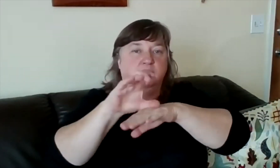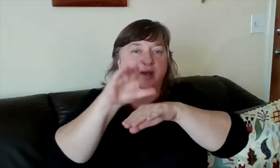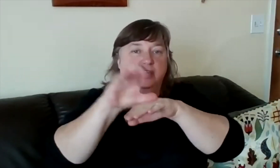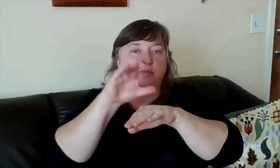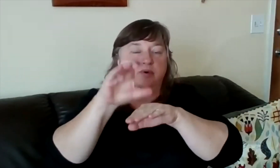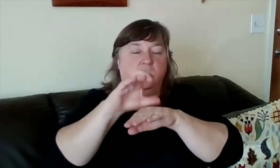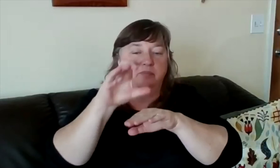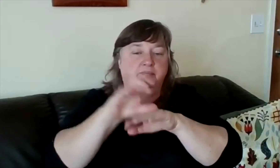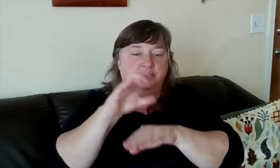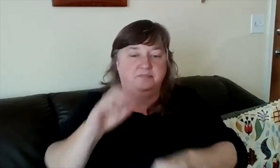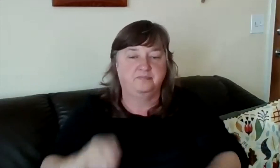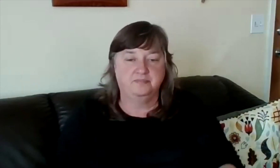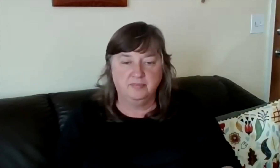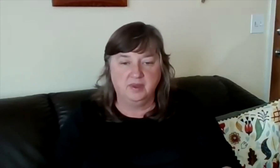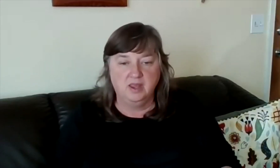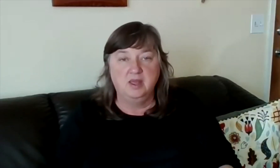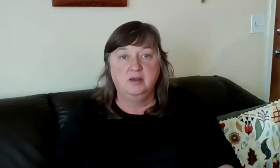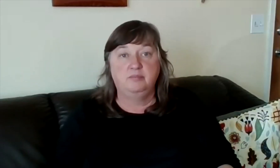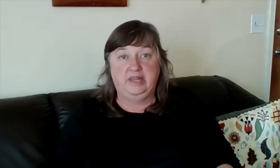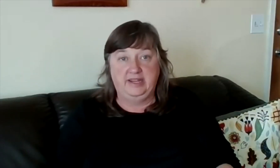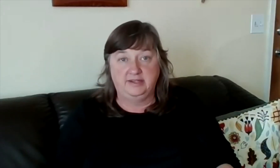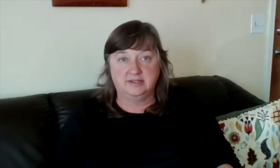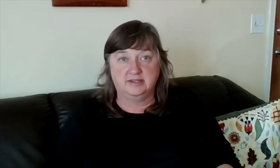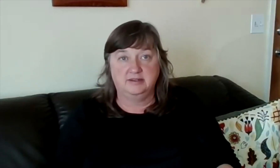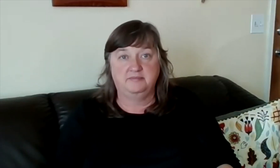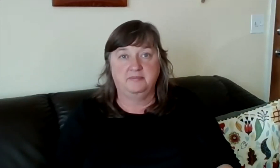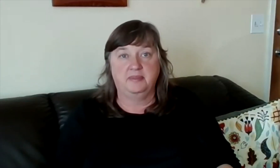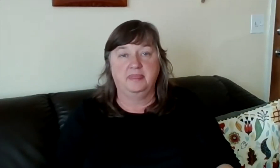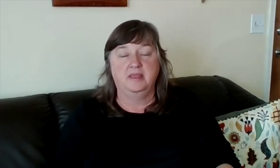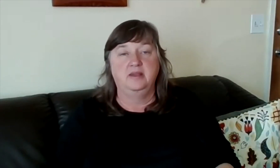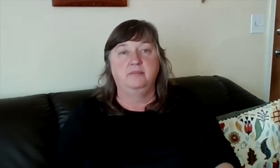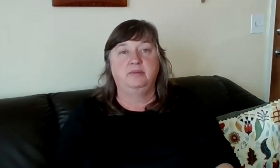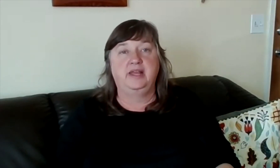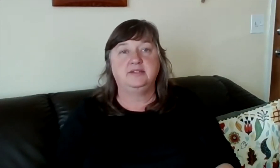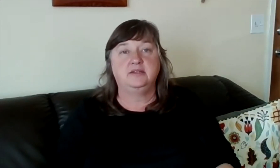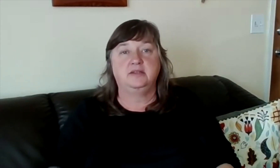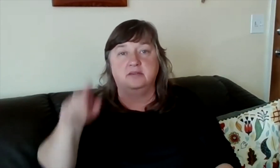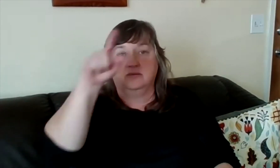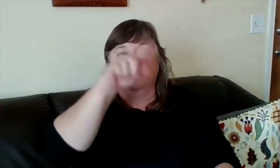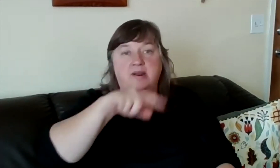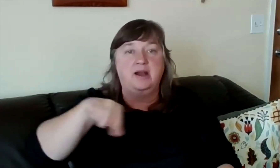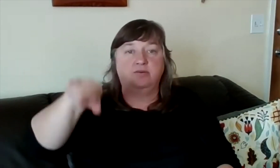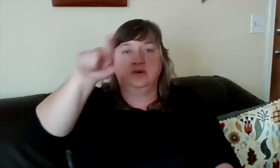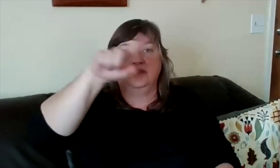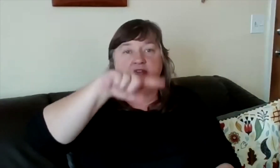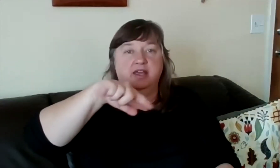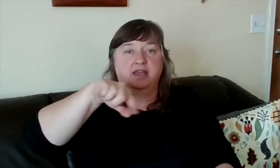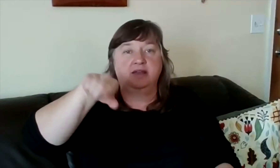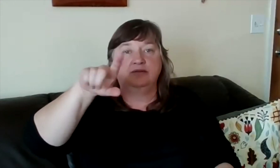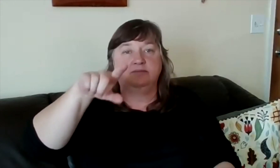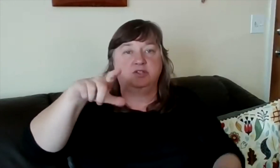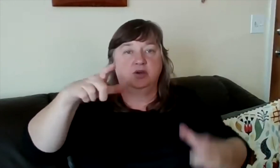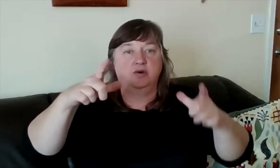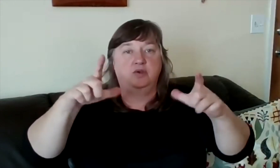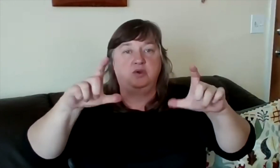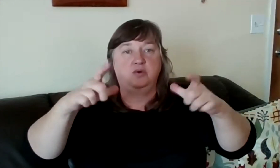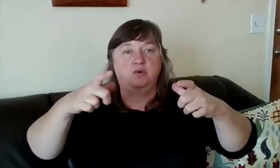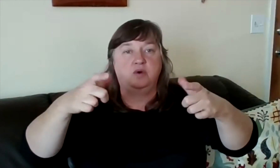back of your palm. Plate. Plate is a round thing, so you kind